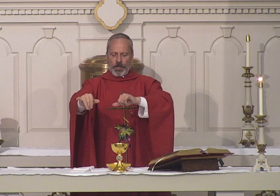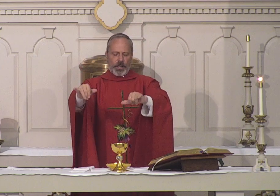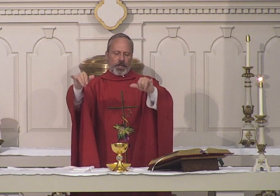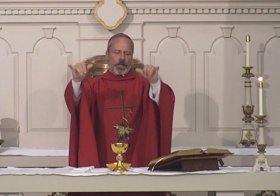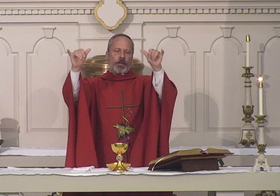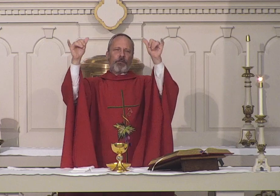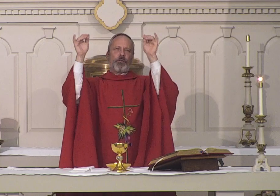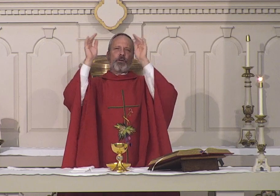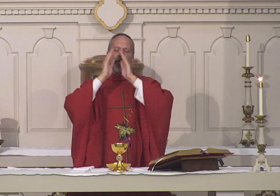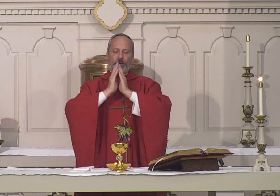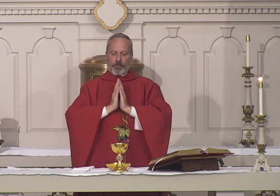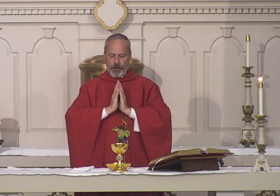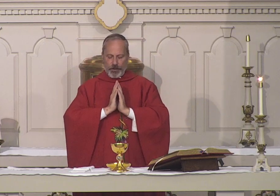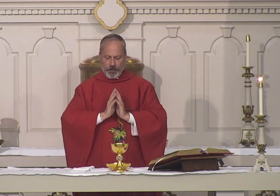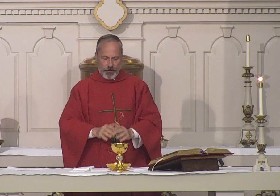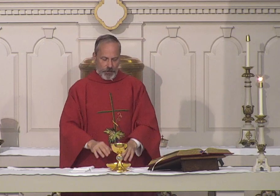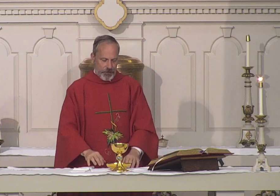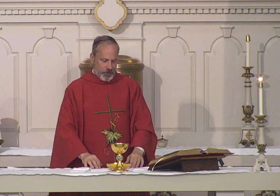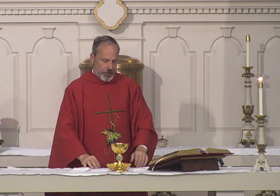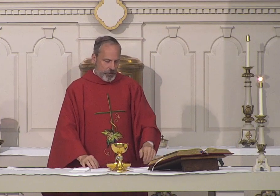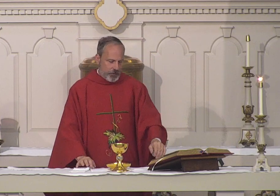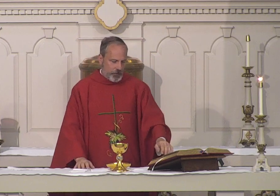ever. Amen.